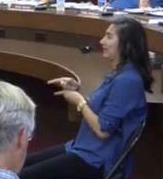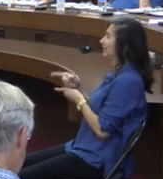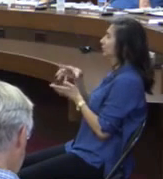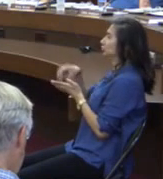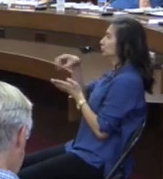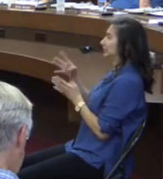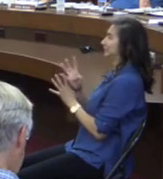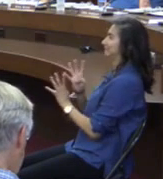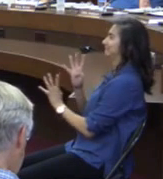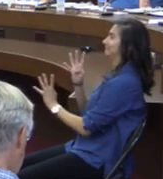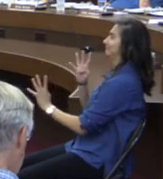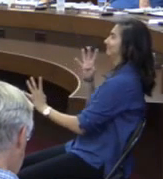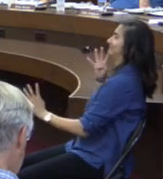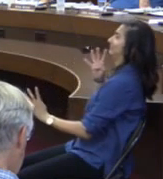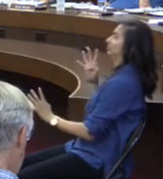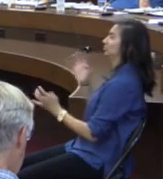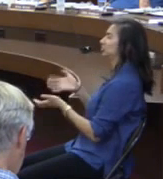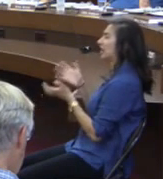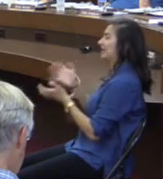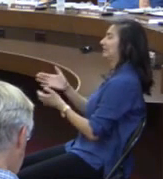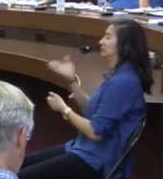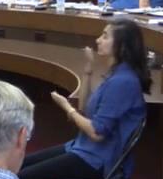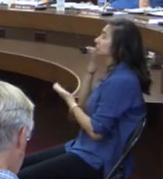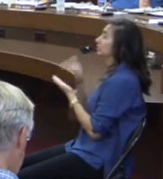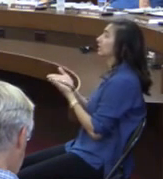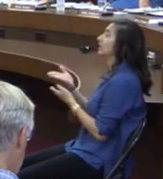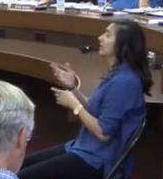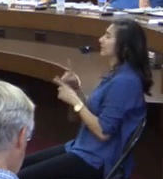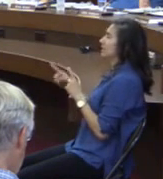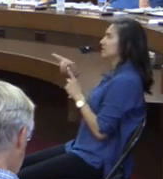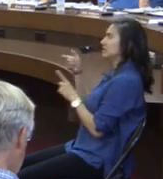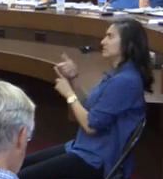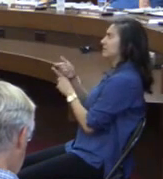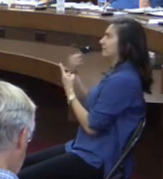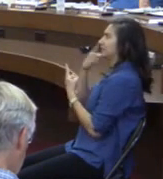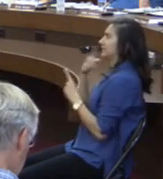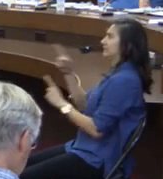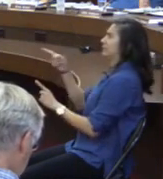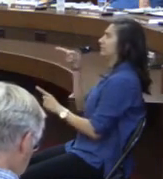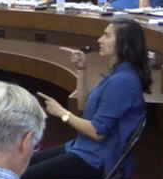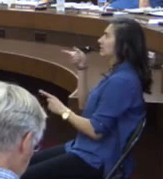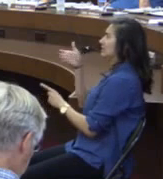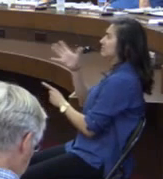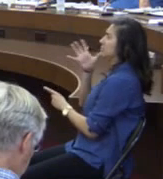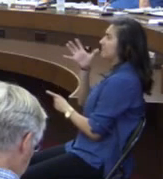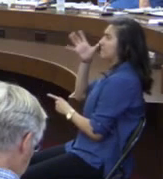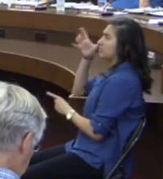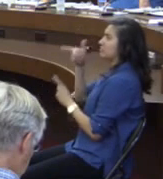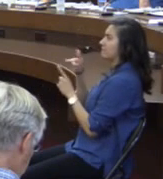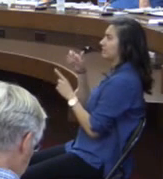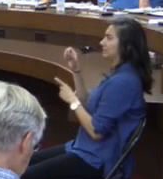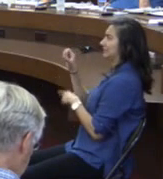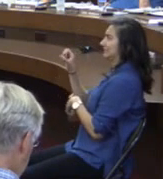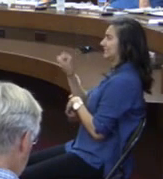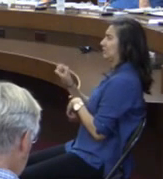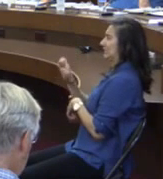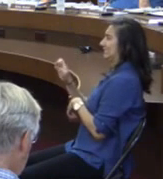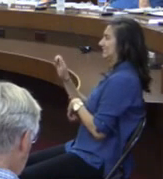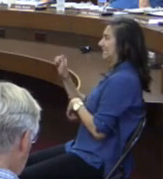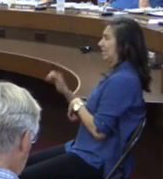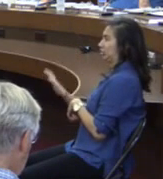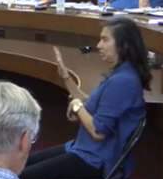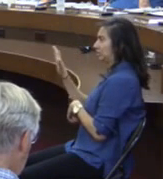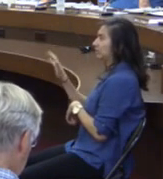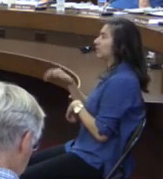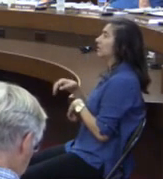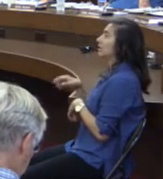asking questions, and he has been very successful as a teacher. He is a son of recent immigrants from Southeast Asia, and he has made